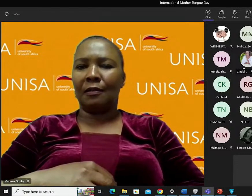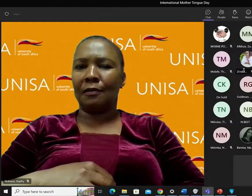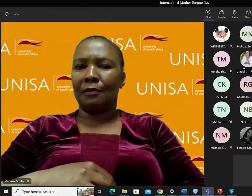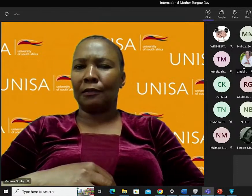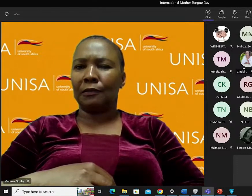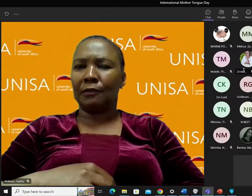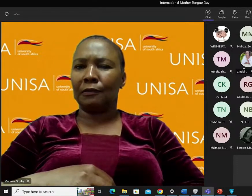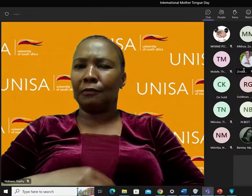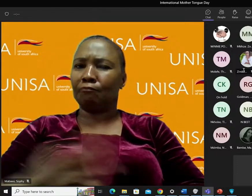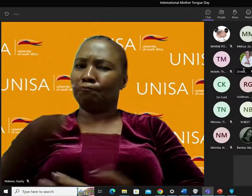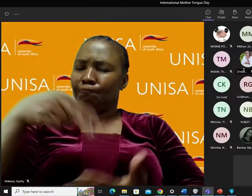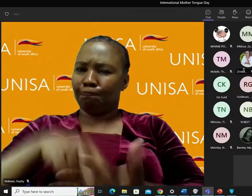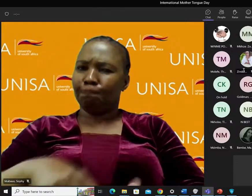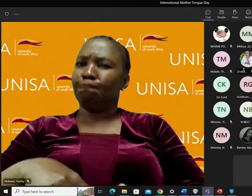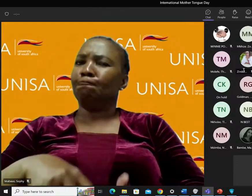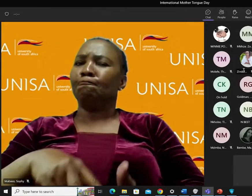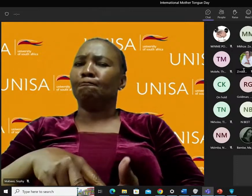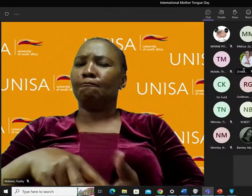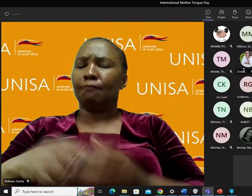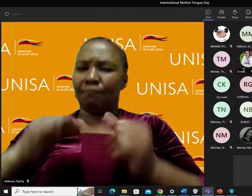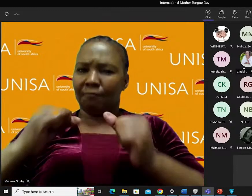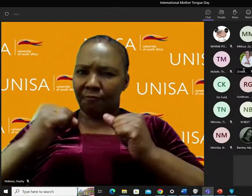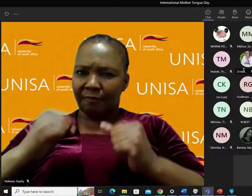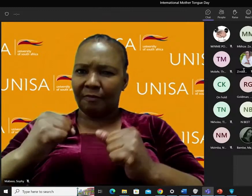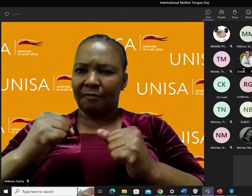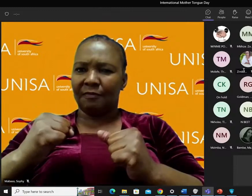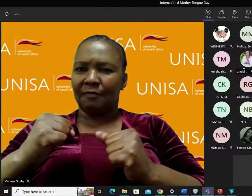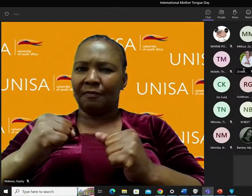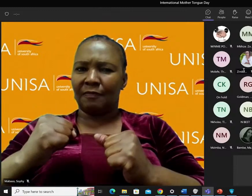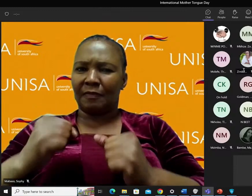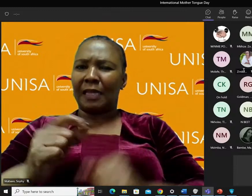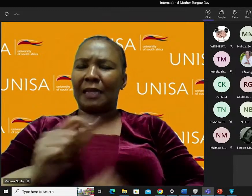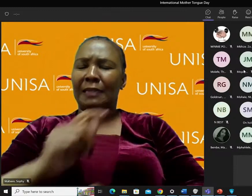mafahla. Ema ka boitshepo o bolele